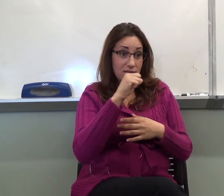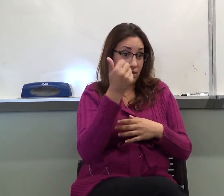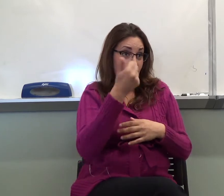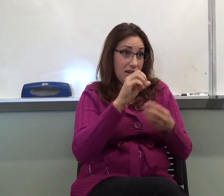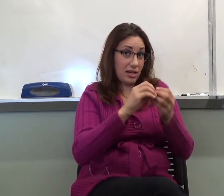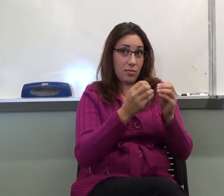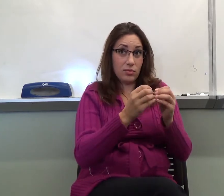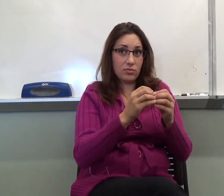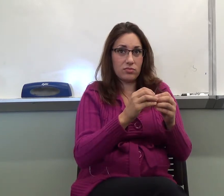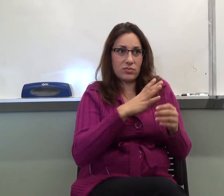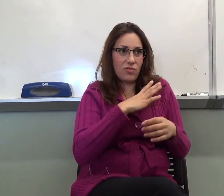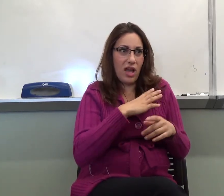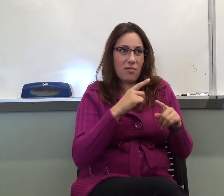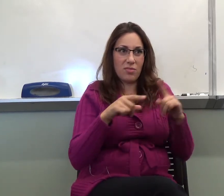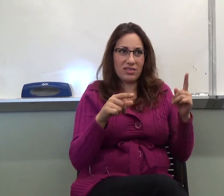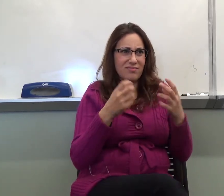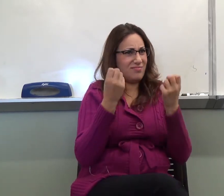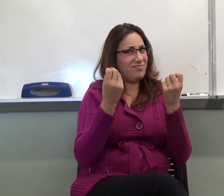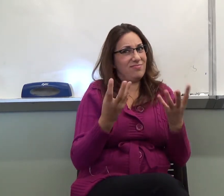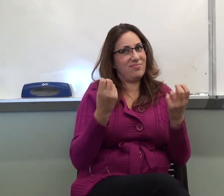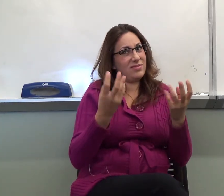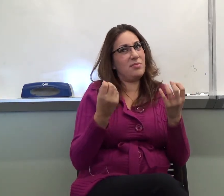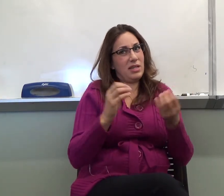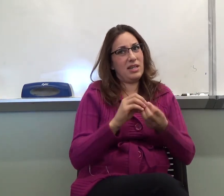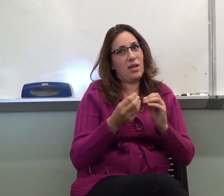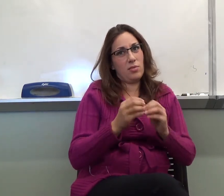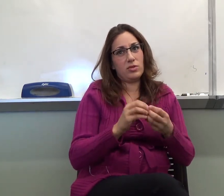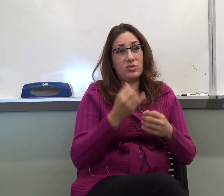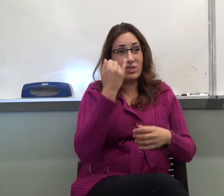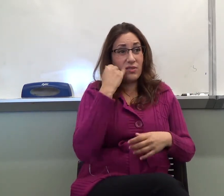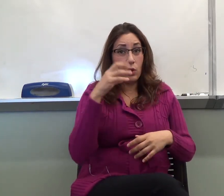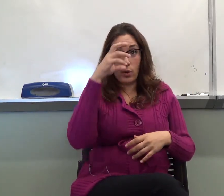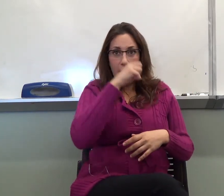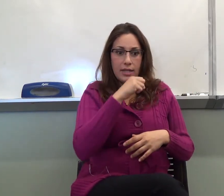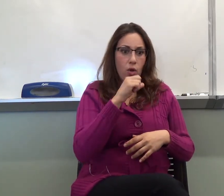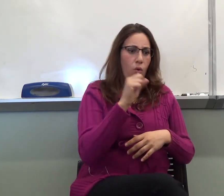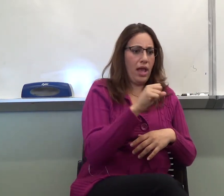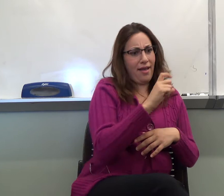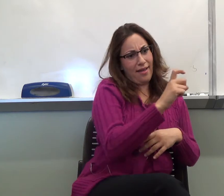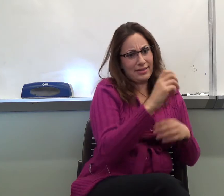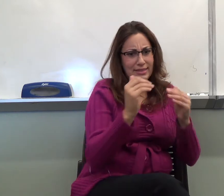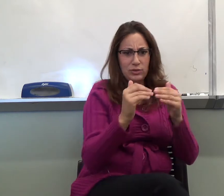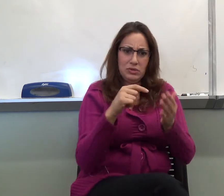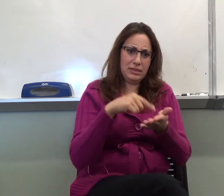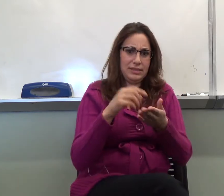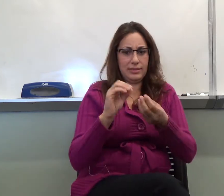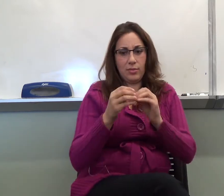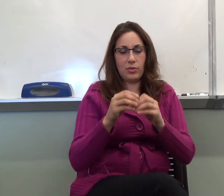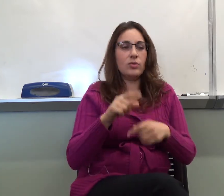of numbers, so you may get old and gray by the time you find it. So we go to the isolated,